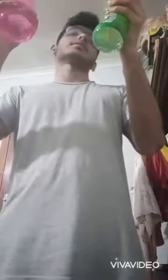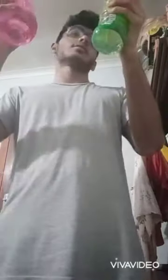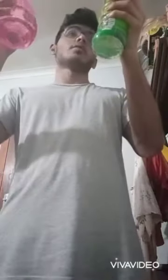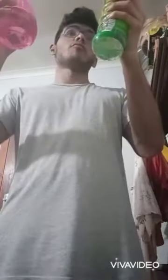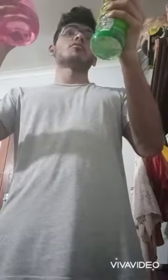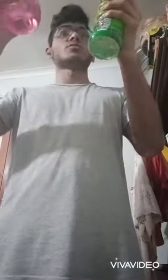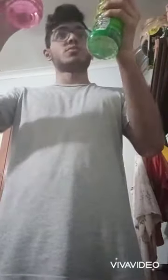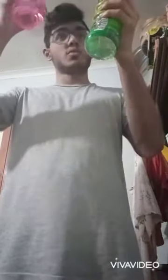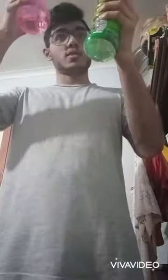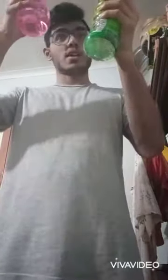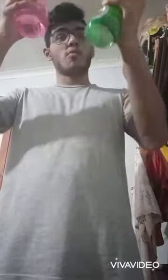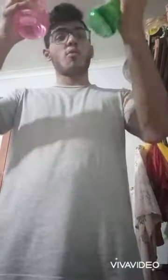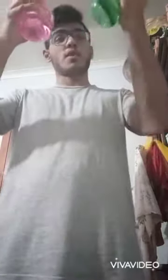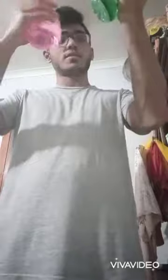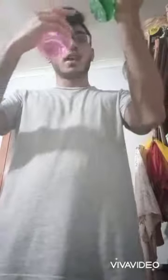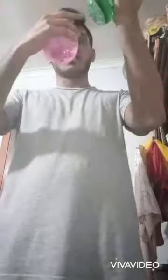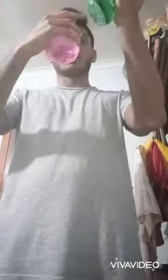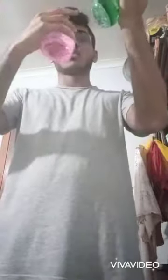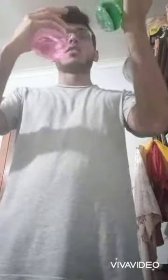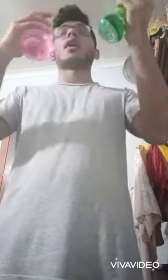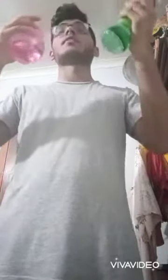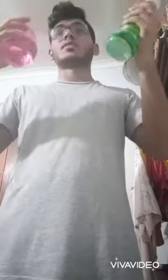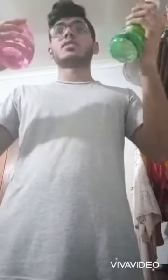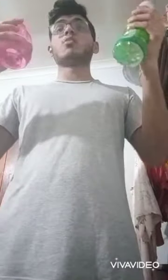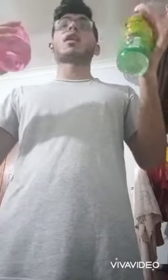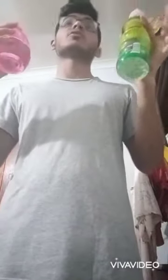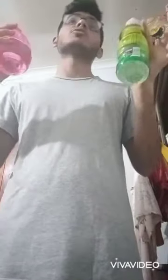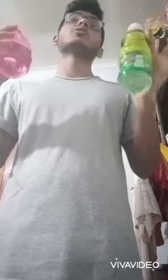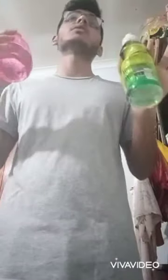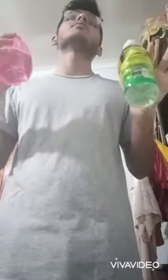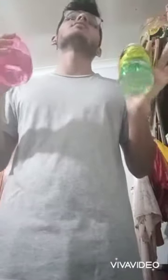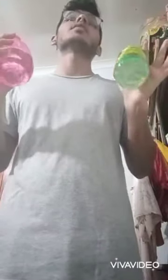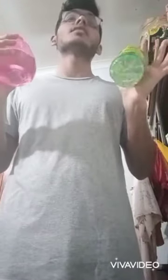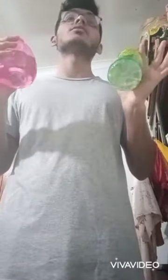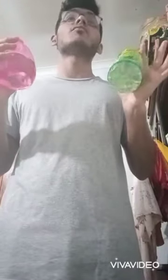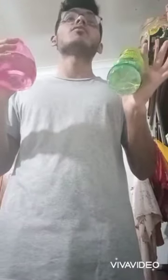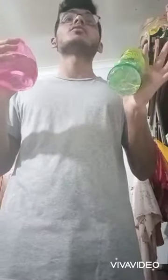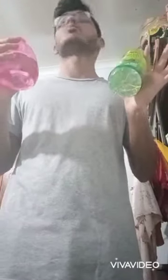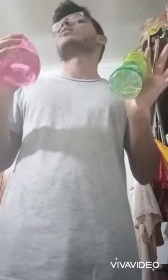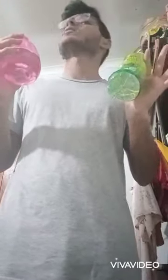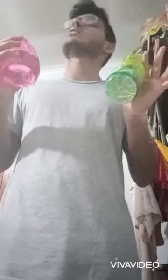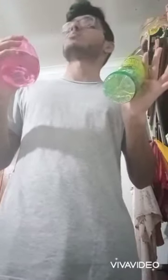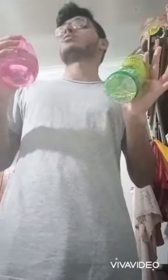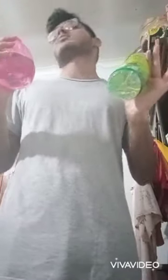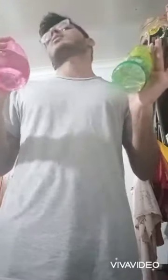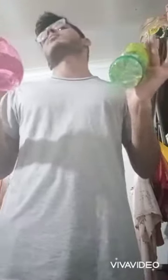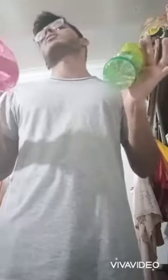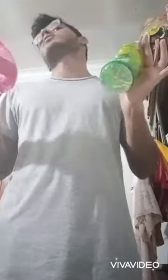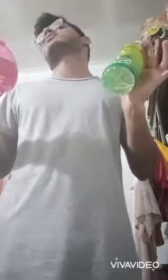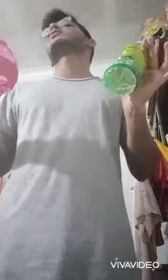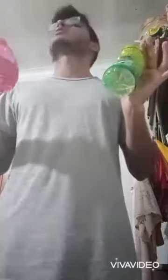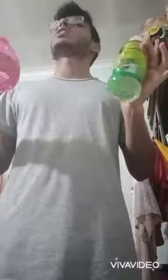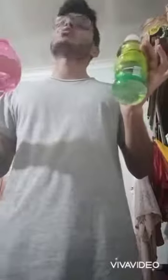difference between the tap water and the sea water to see if there's any difference, or if it has been contaminated, that you can see with